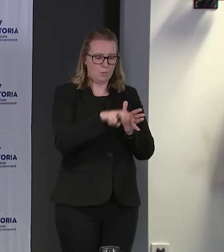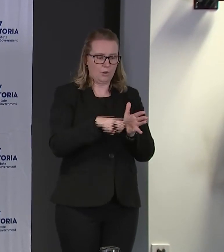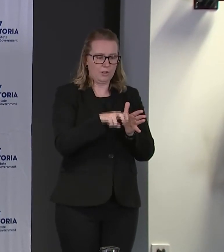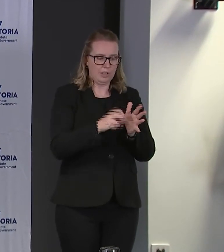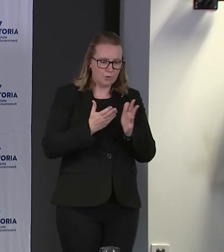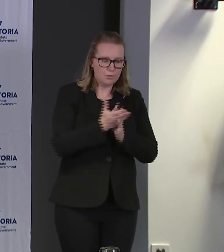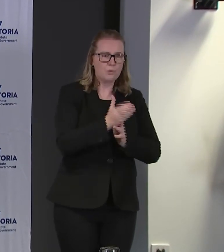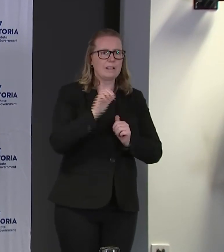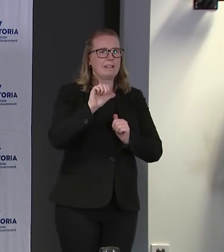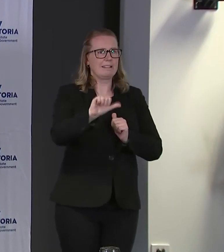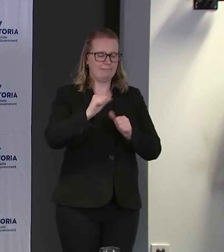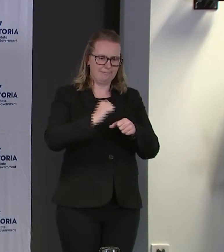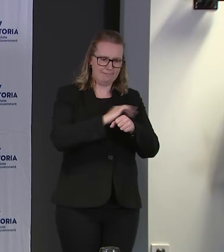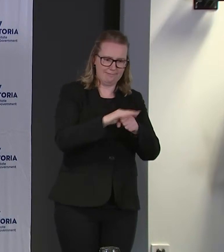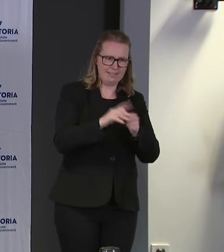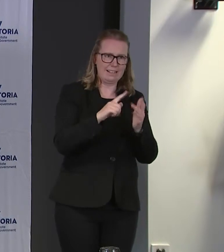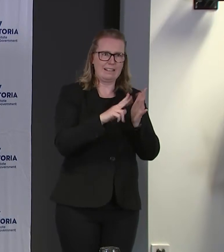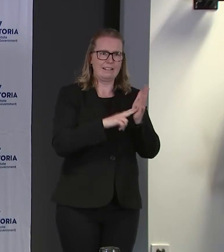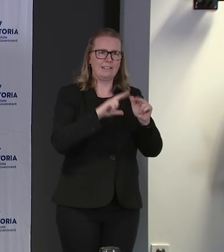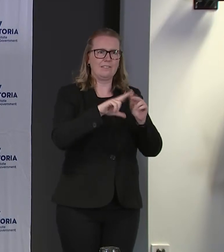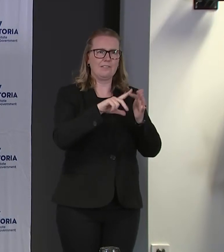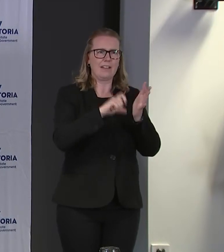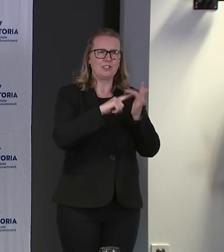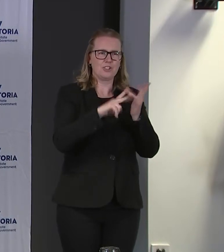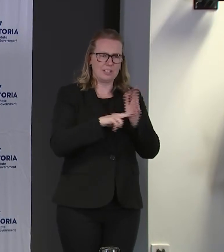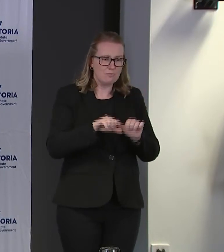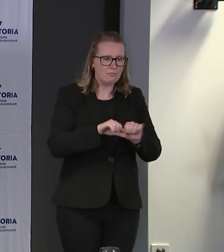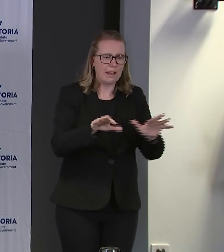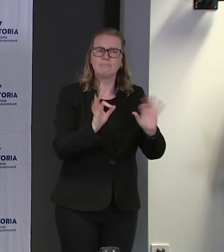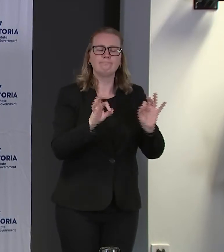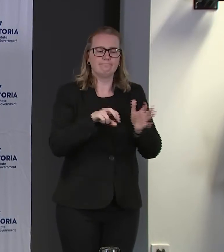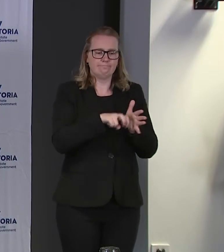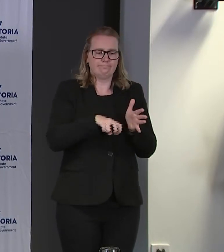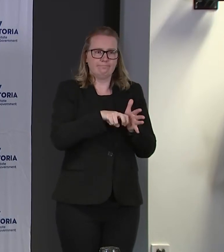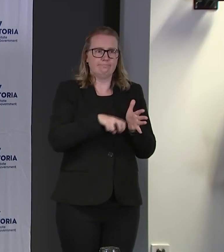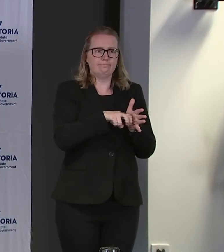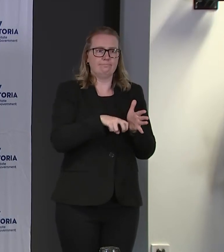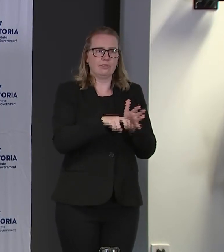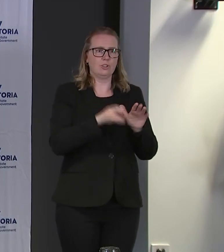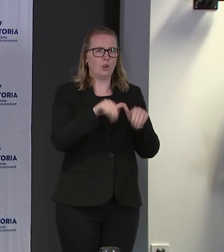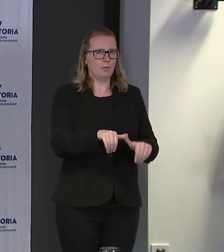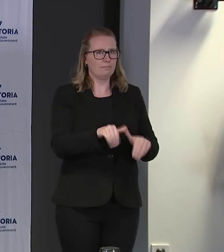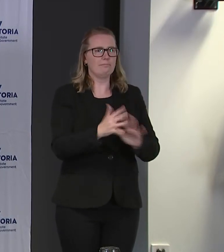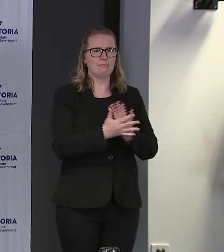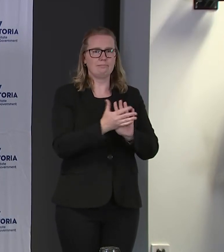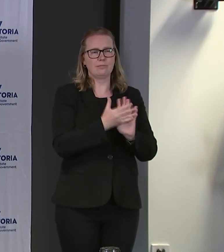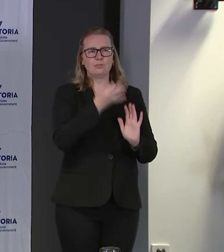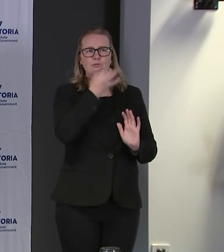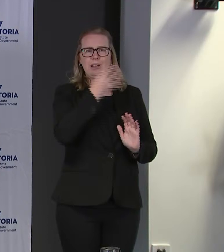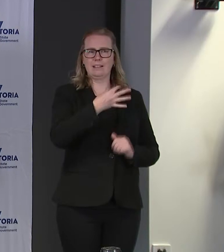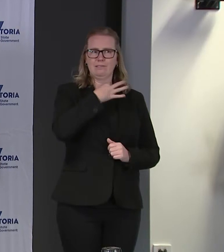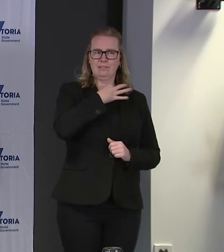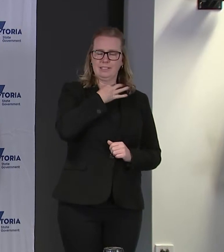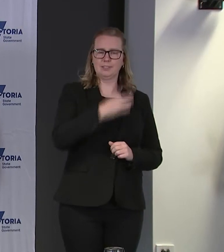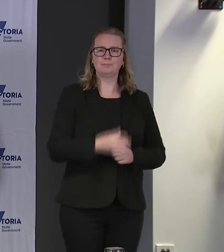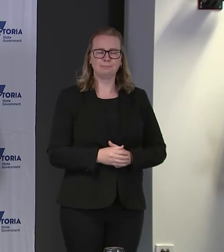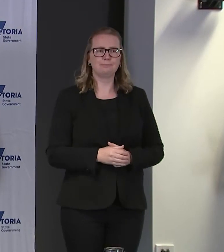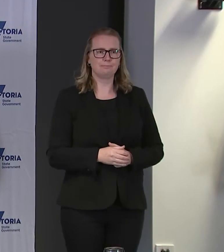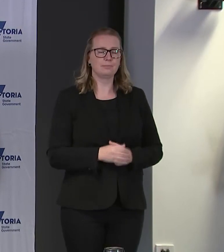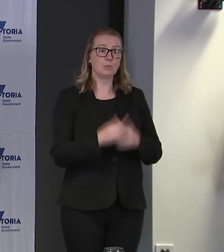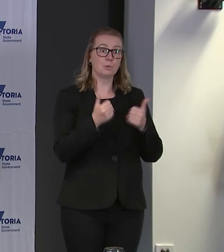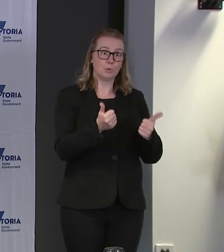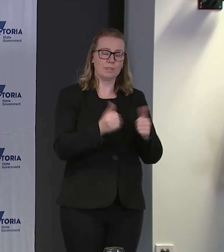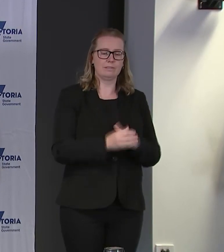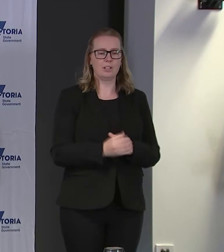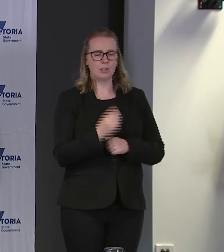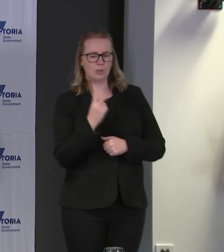entire infectious period, so minimal, if any, new exposure sites listed for them. The